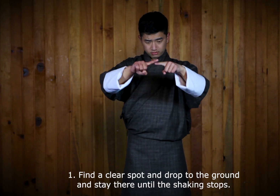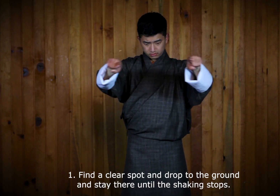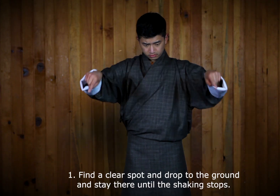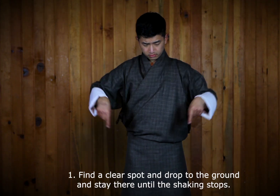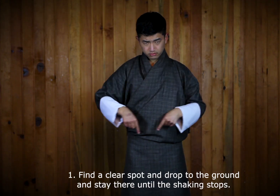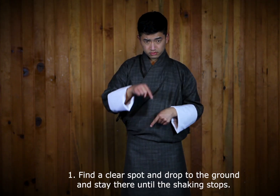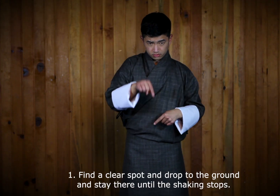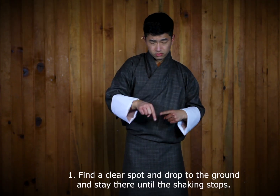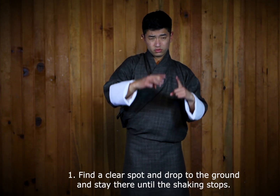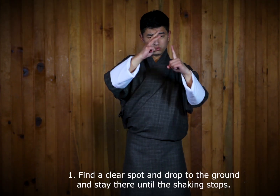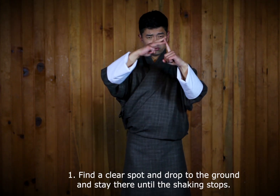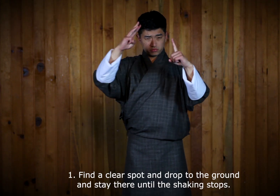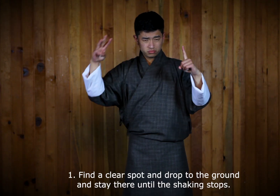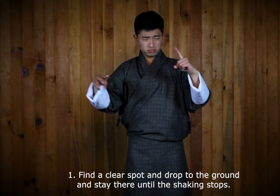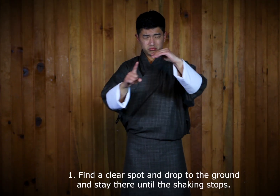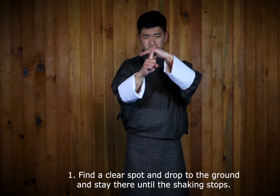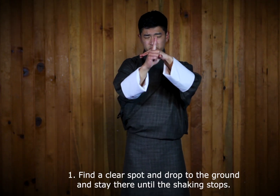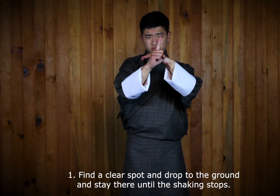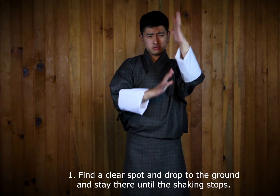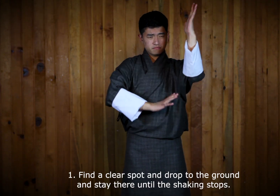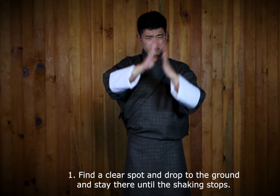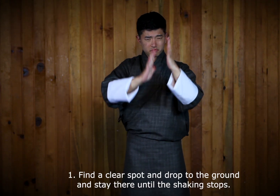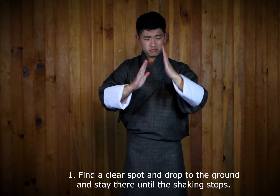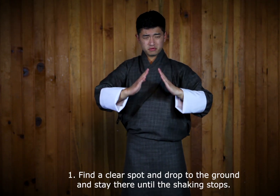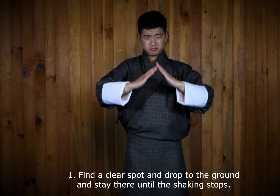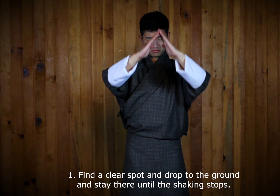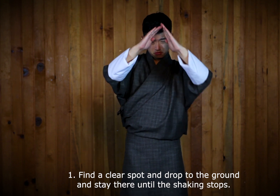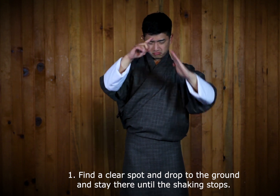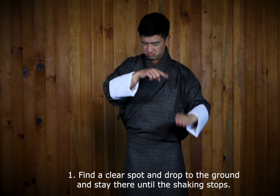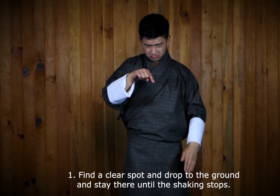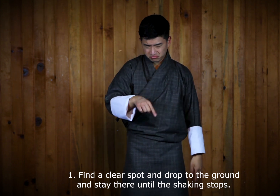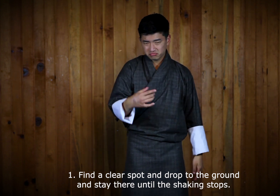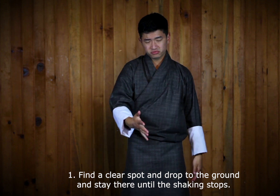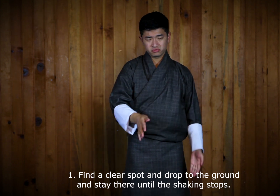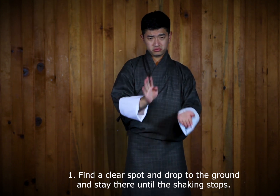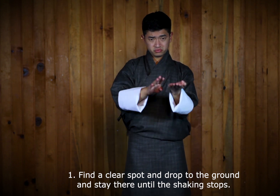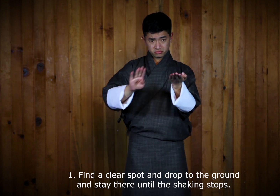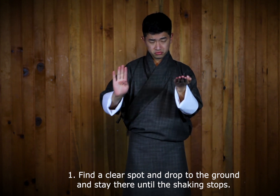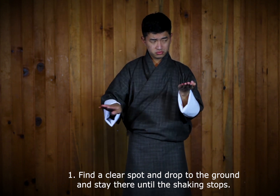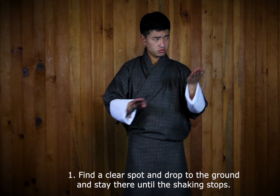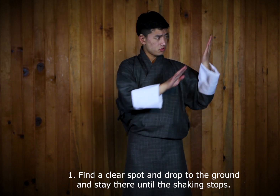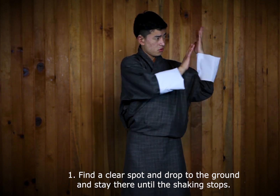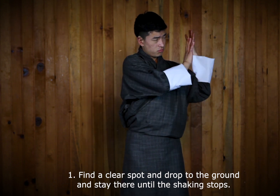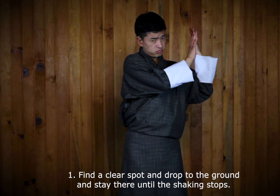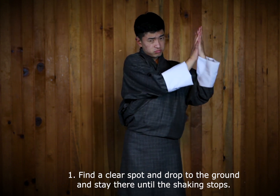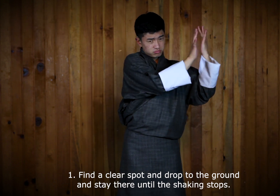One. Find a clear spot and drop to the ground and stay there until the